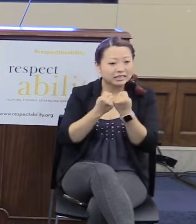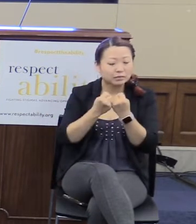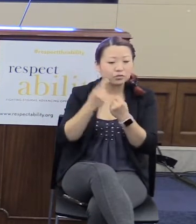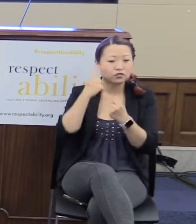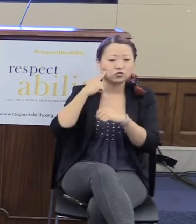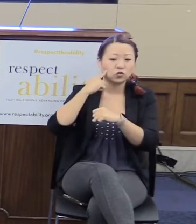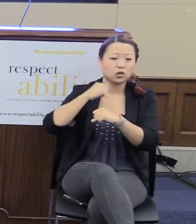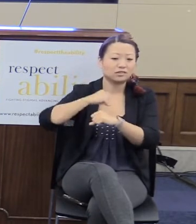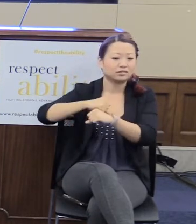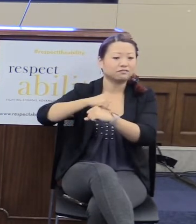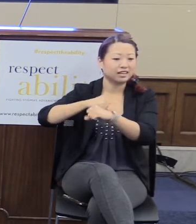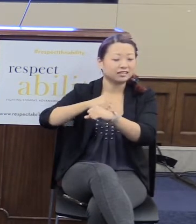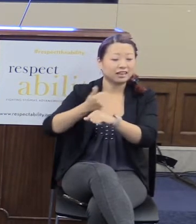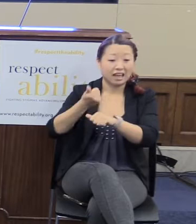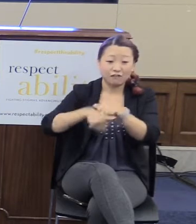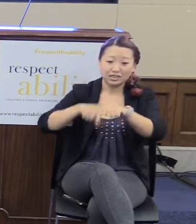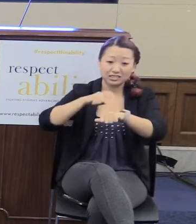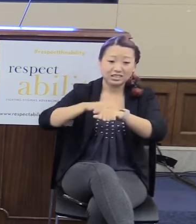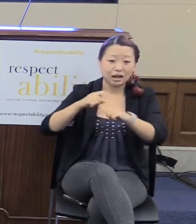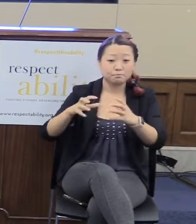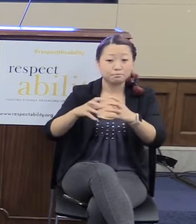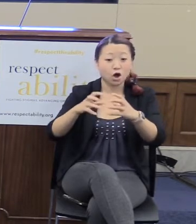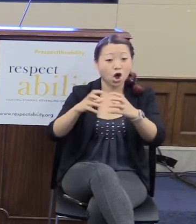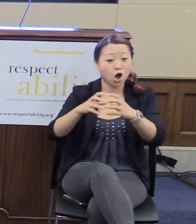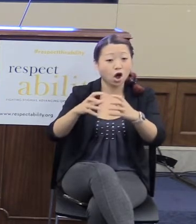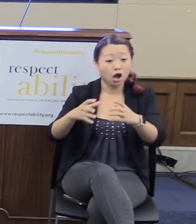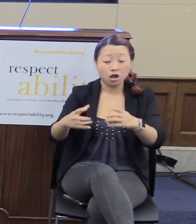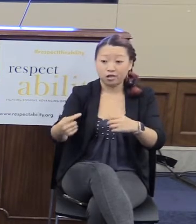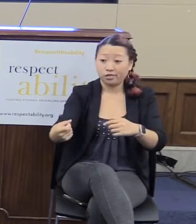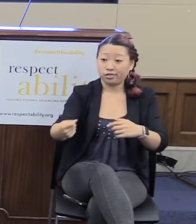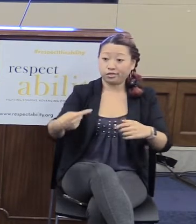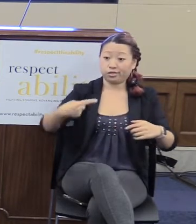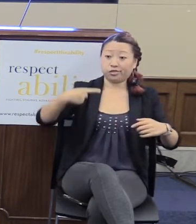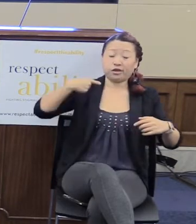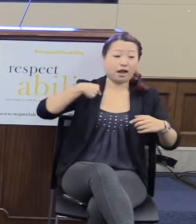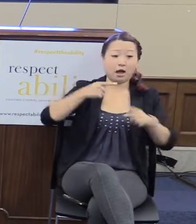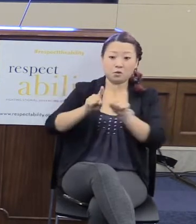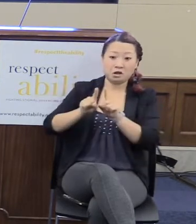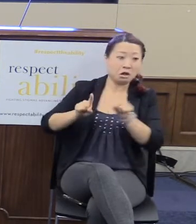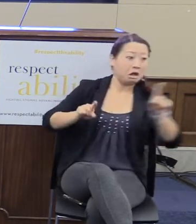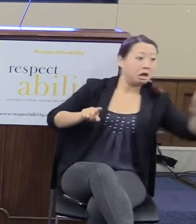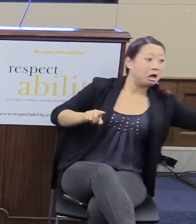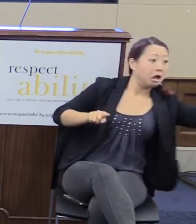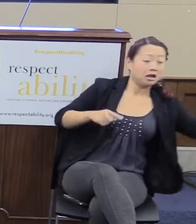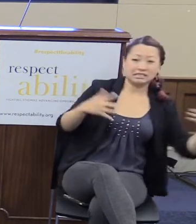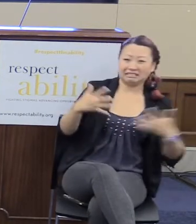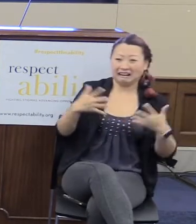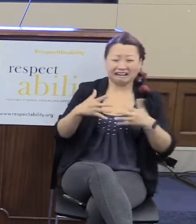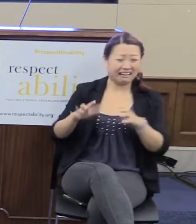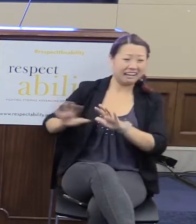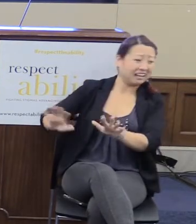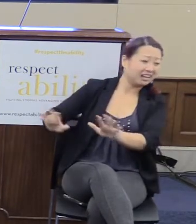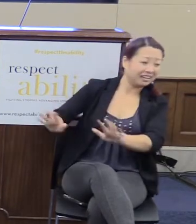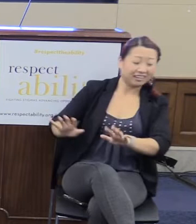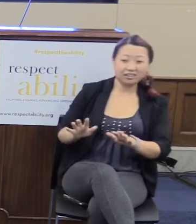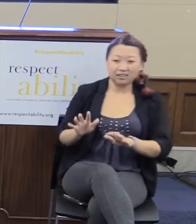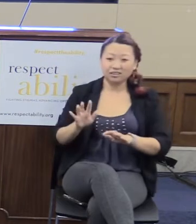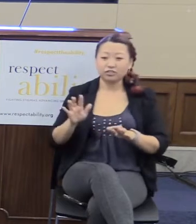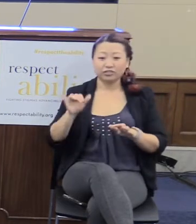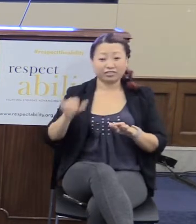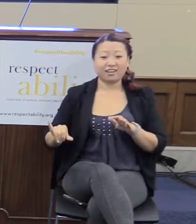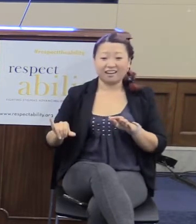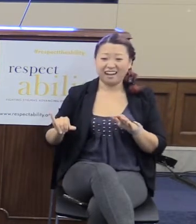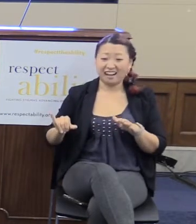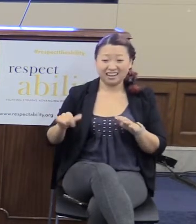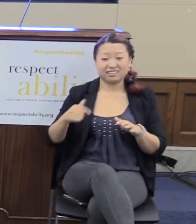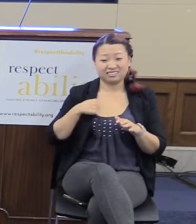every time the ball would come to me, I would move to let it go because I was so scared of the ball. That's the extent of